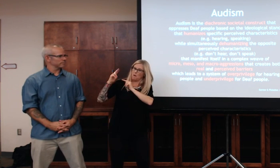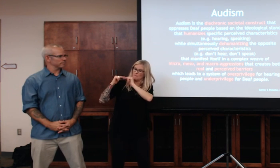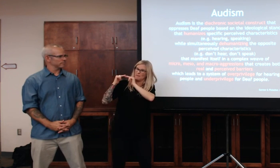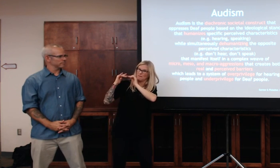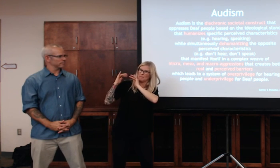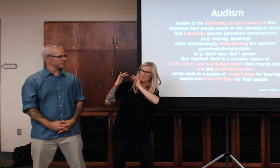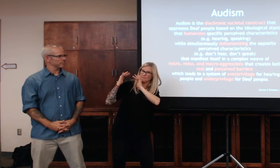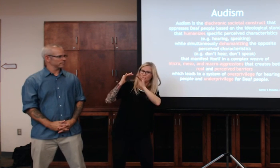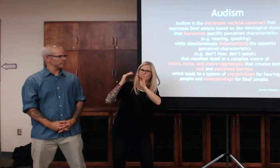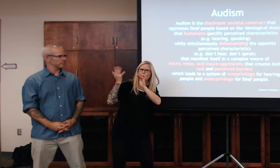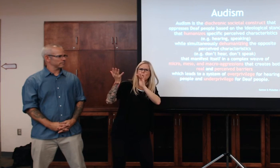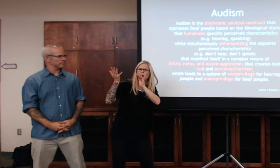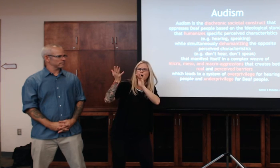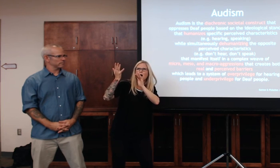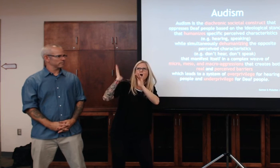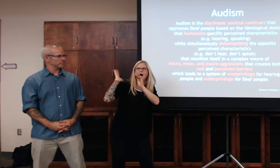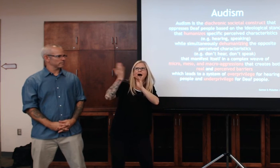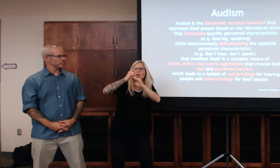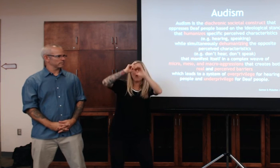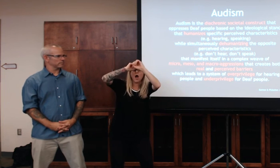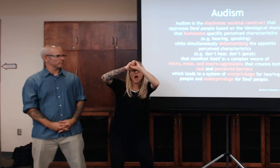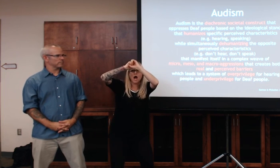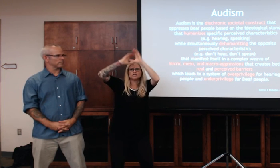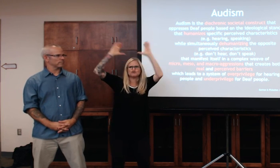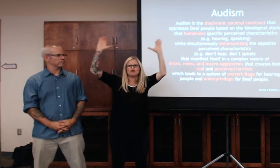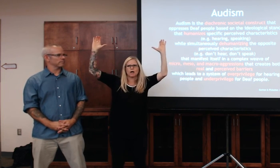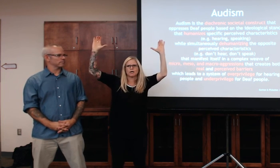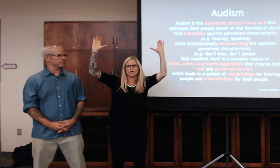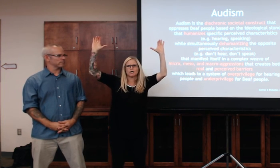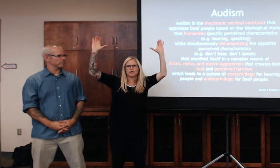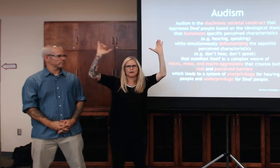diachronic, over time, it's what our construct.